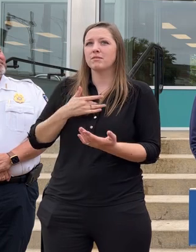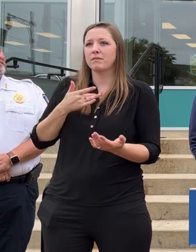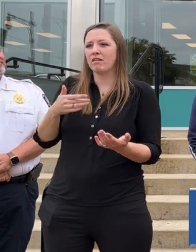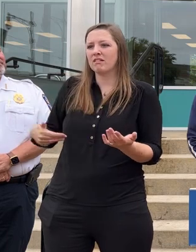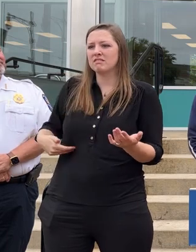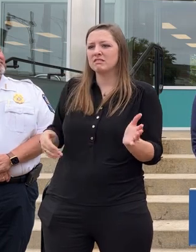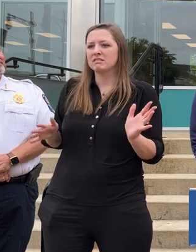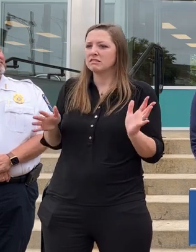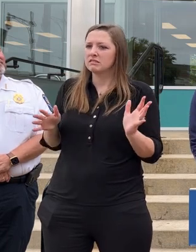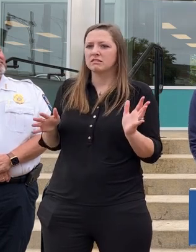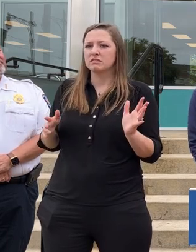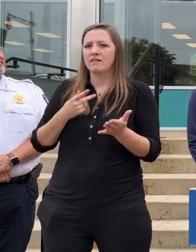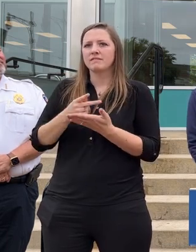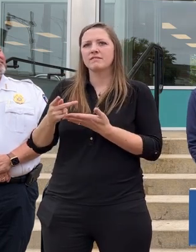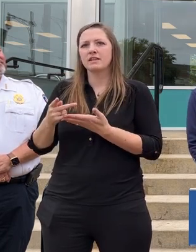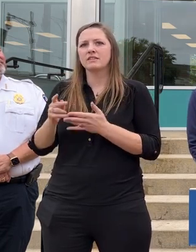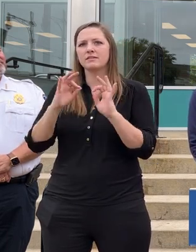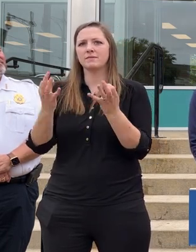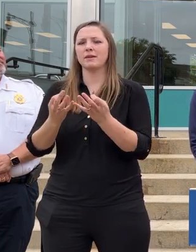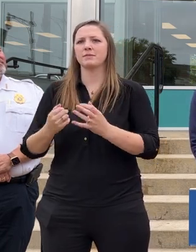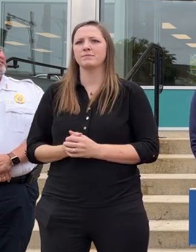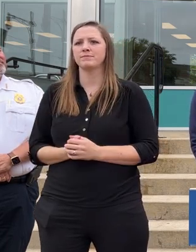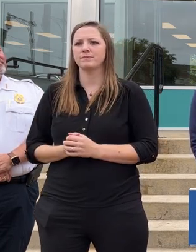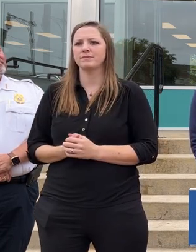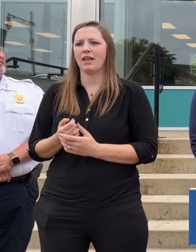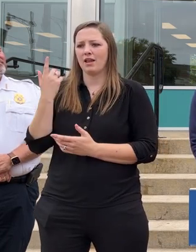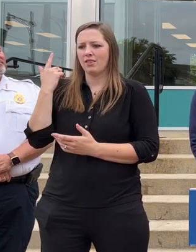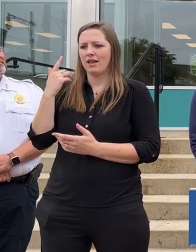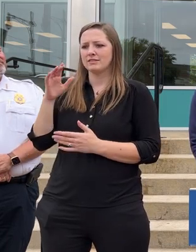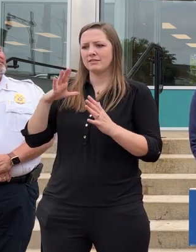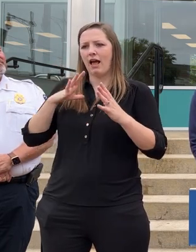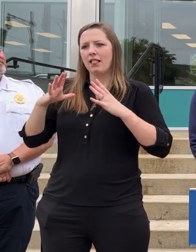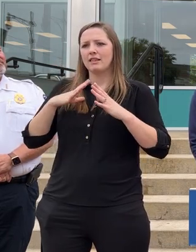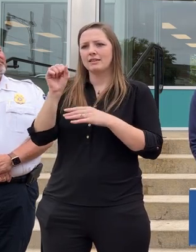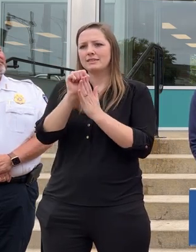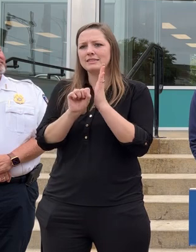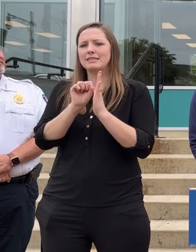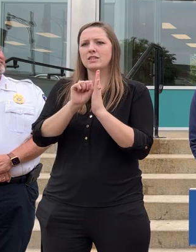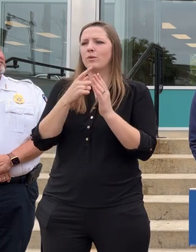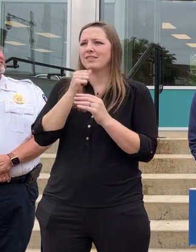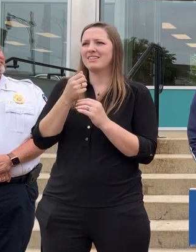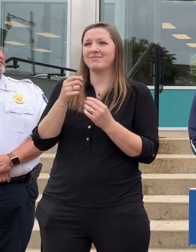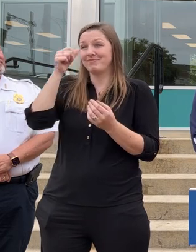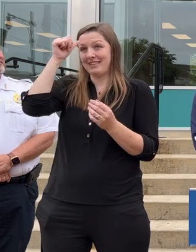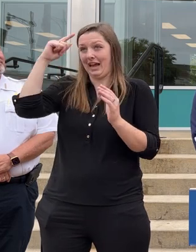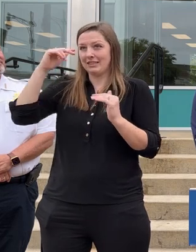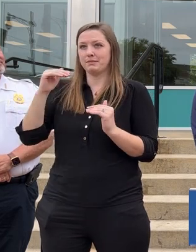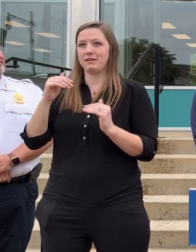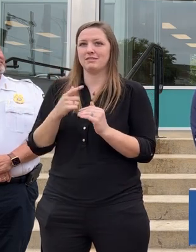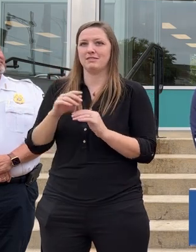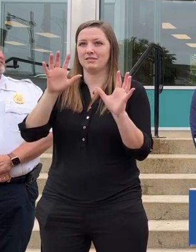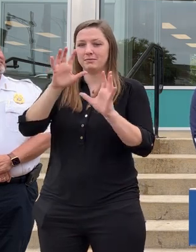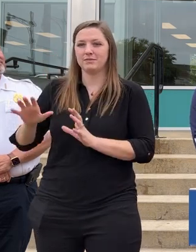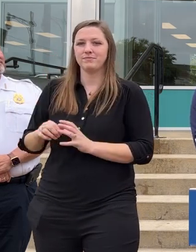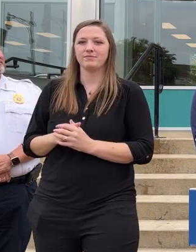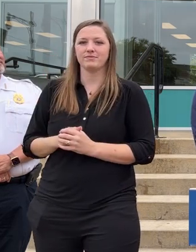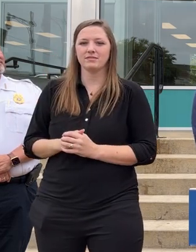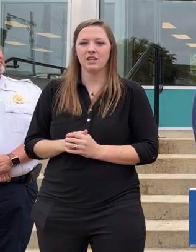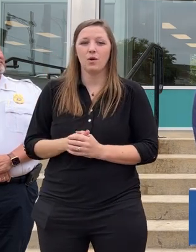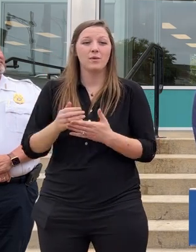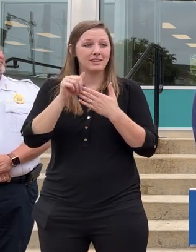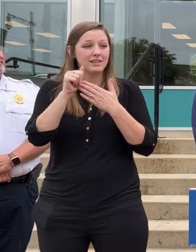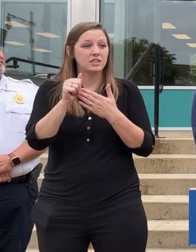they themselves had failed their families last holiday season with the unexpected blizzard. And now what we have, because of the leadership of our